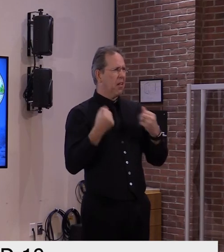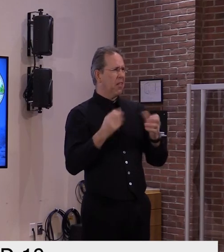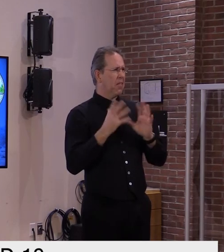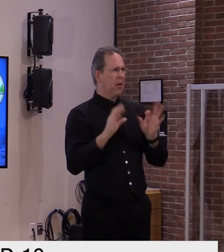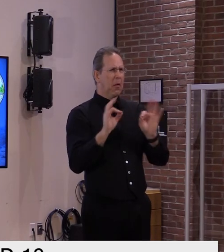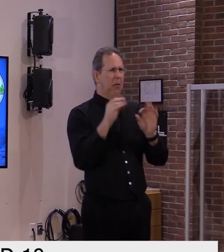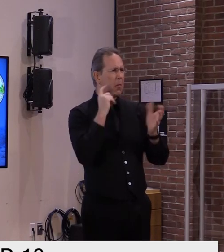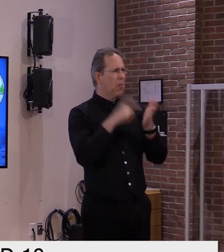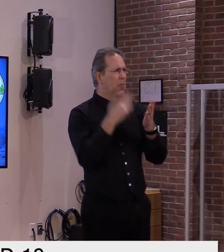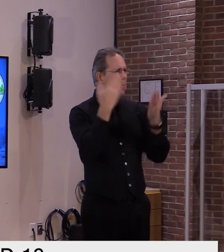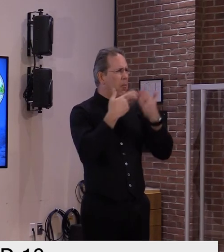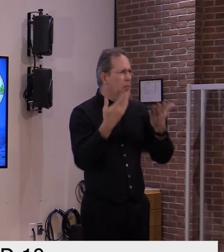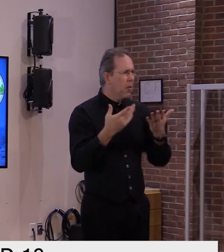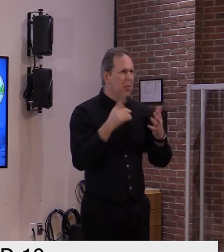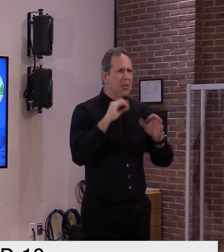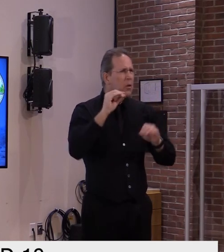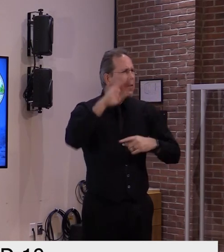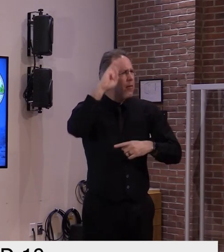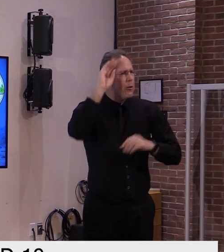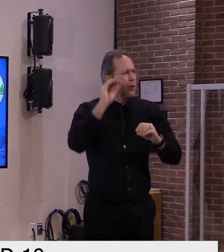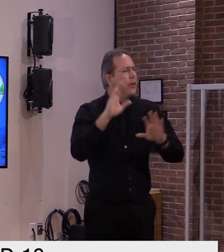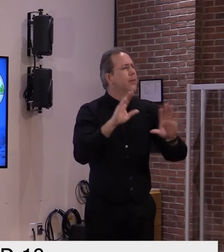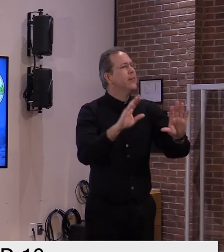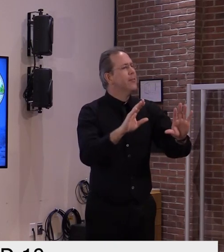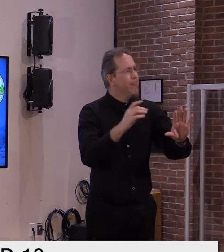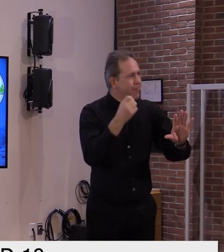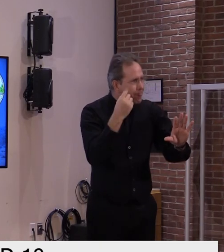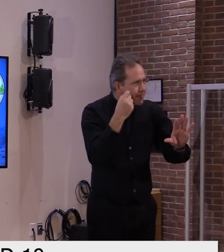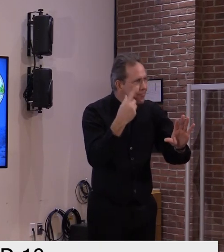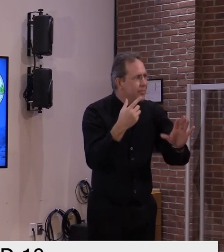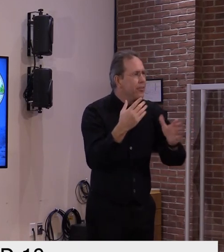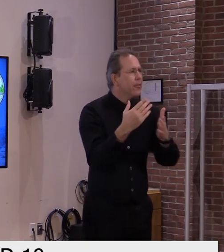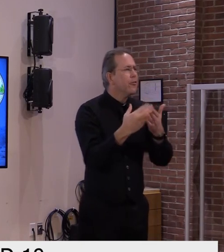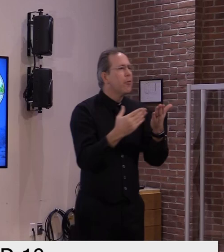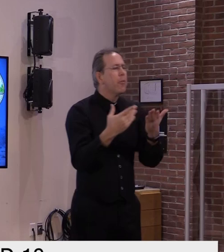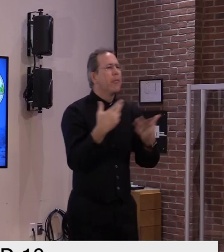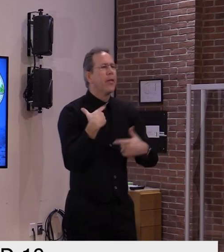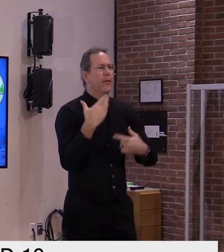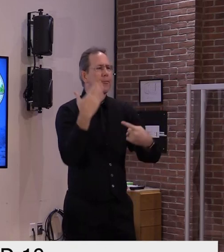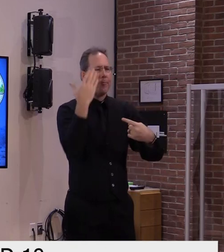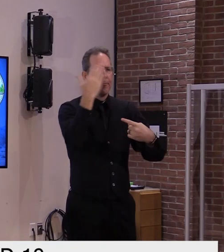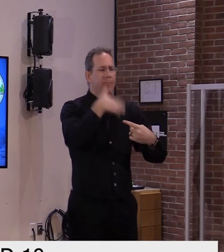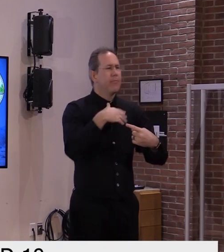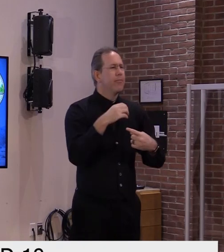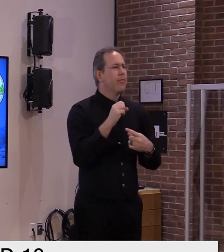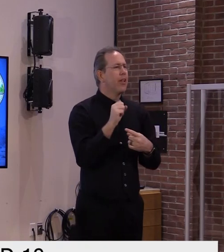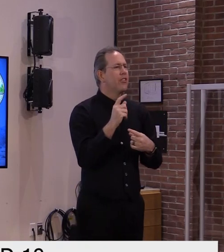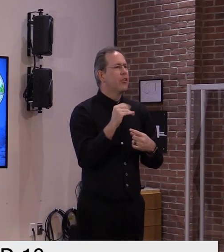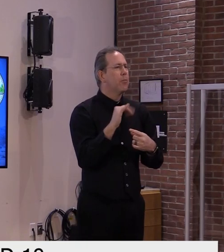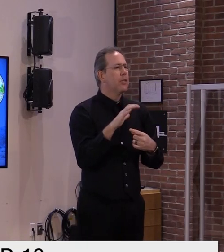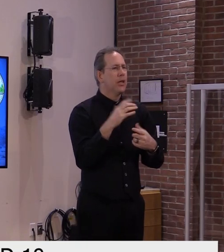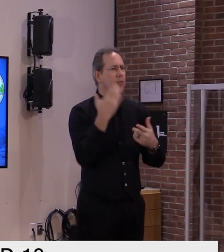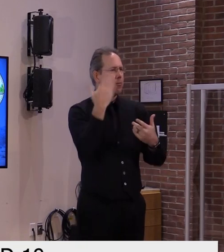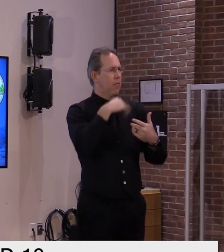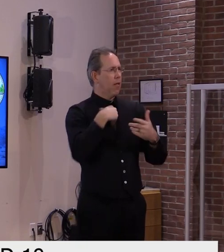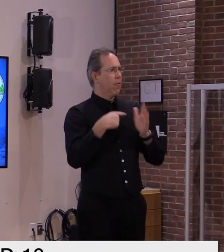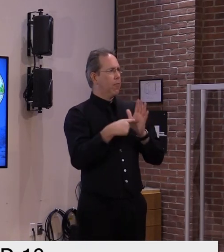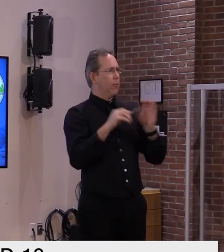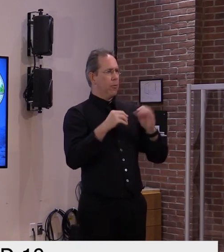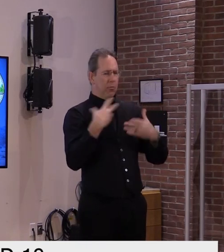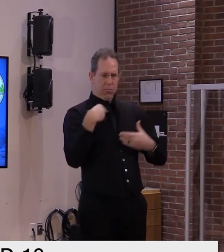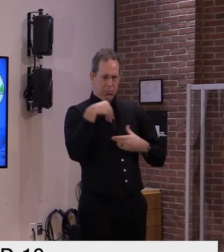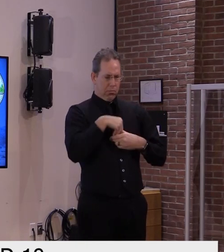do have the virus in our communities right now. And that means it can show up at workplaces, schools,